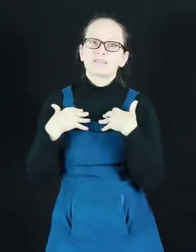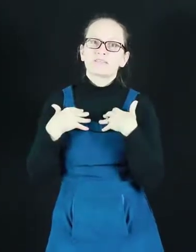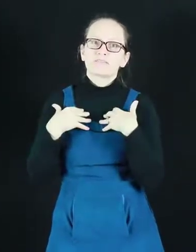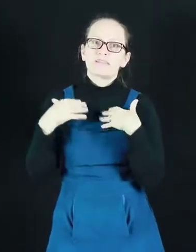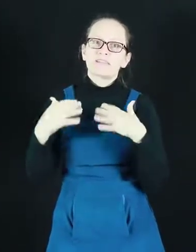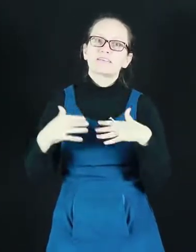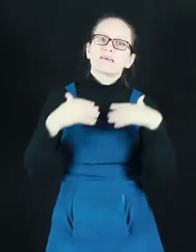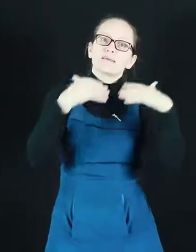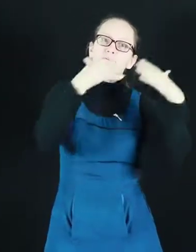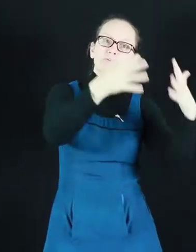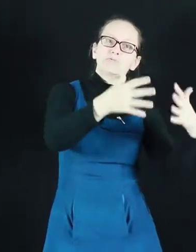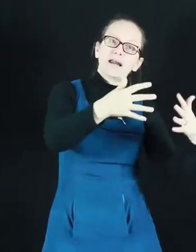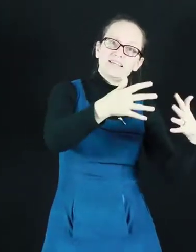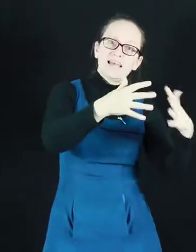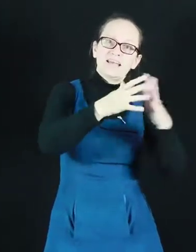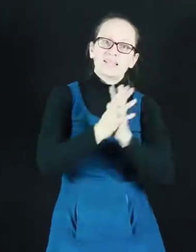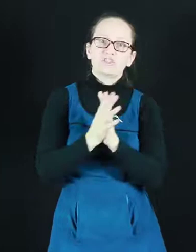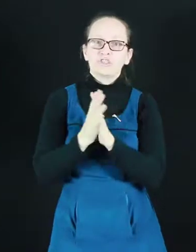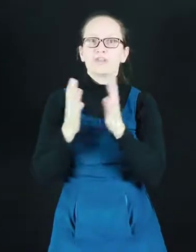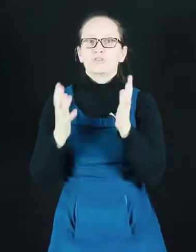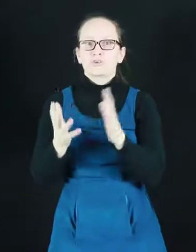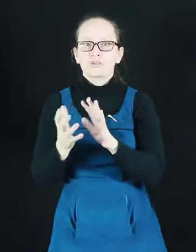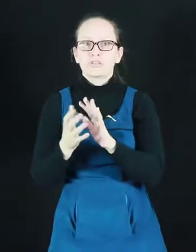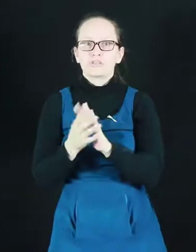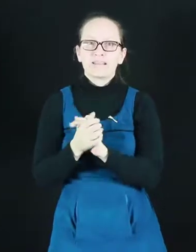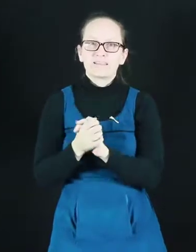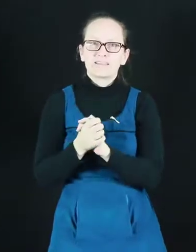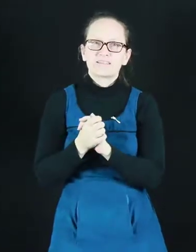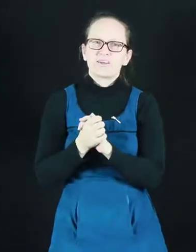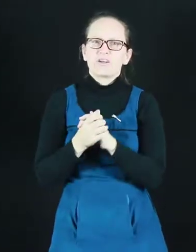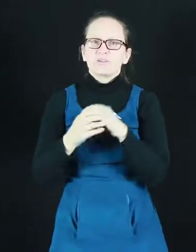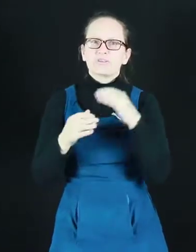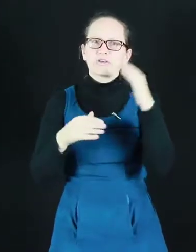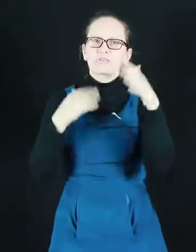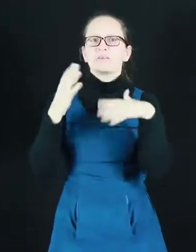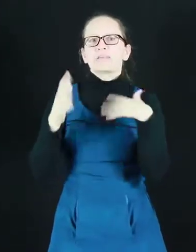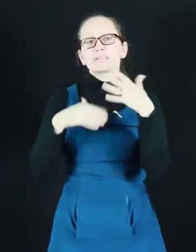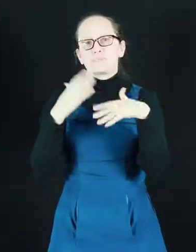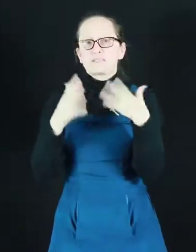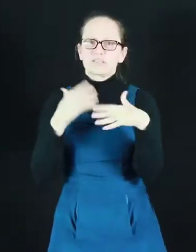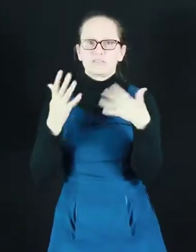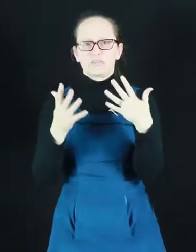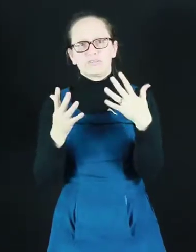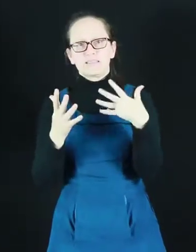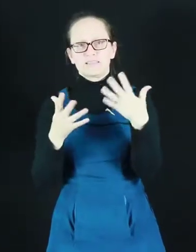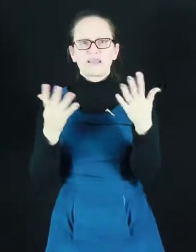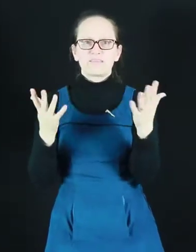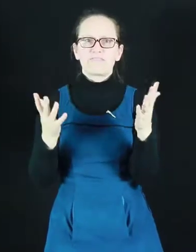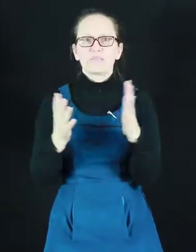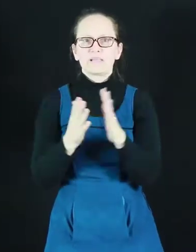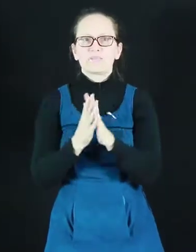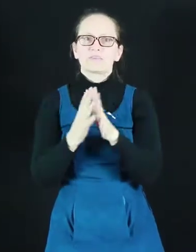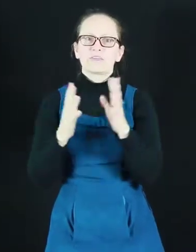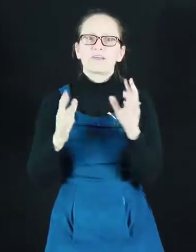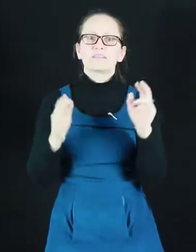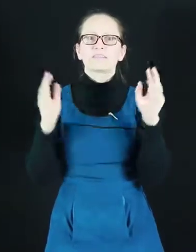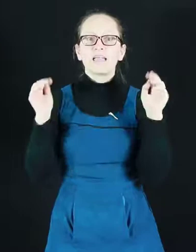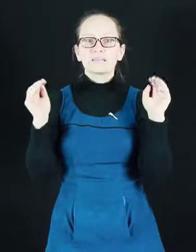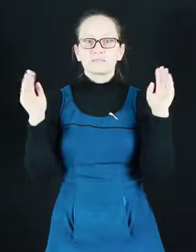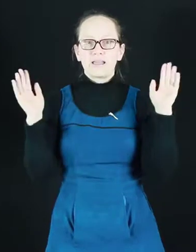the surroundings, then we will radiate energy to the surroundings. So this brings us to, there's another formula for the net